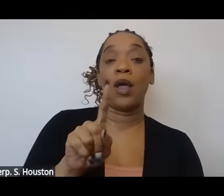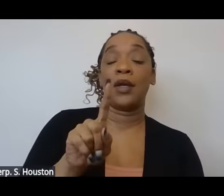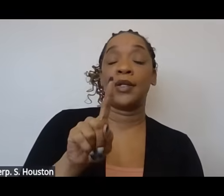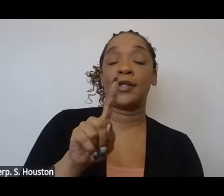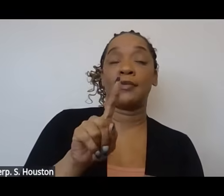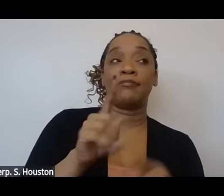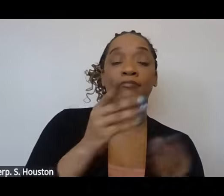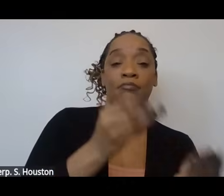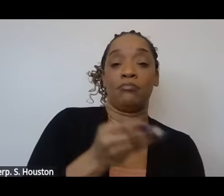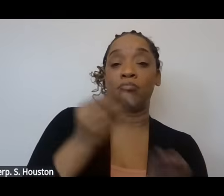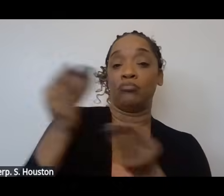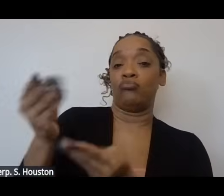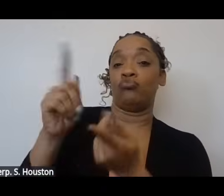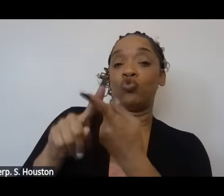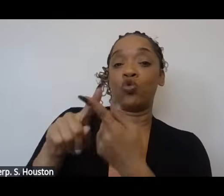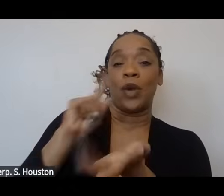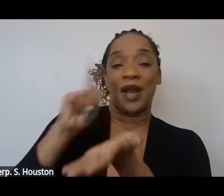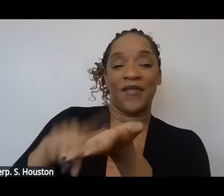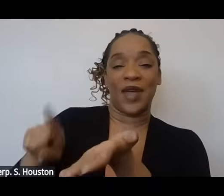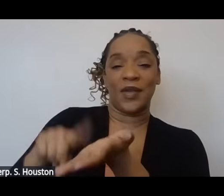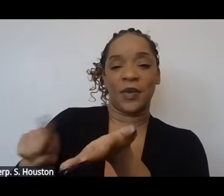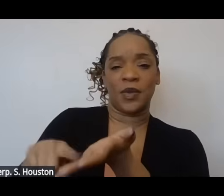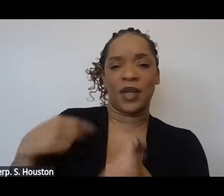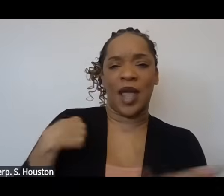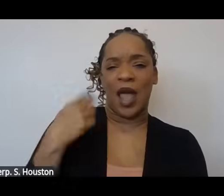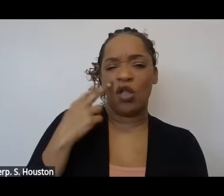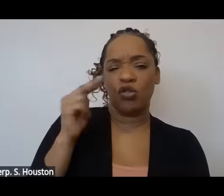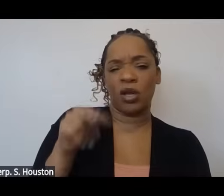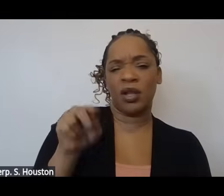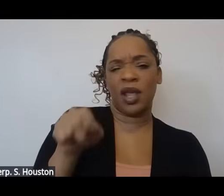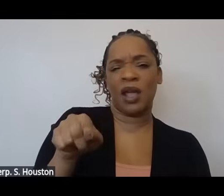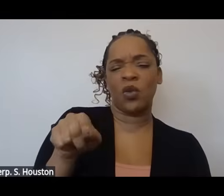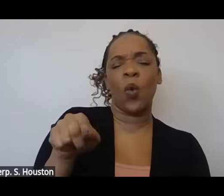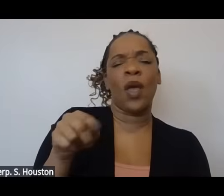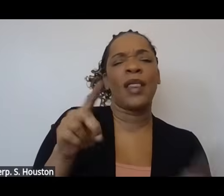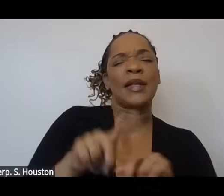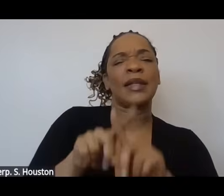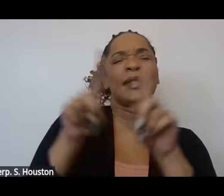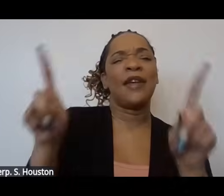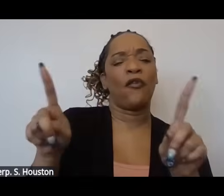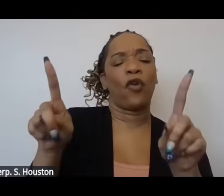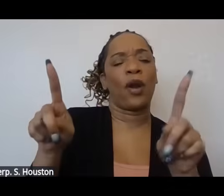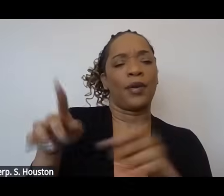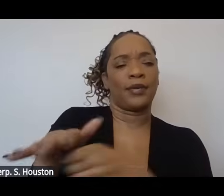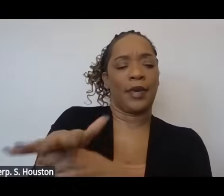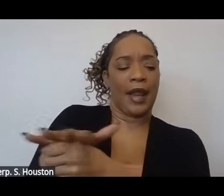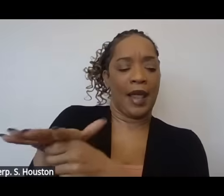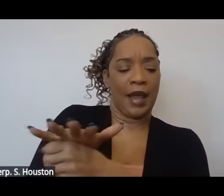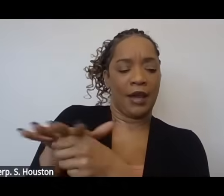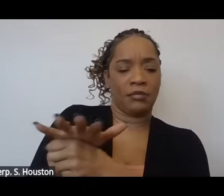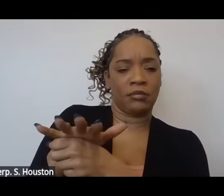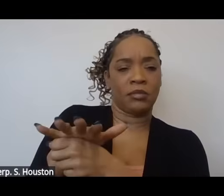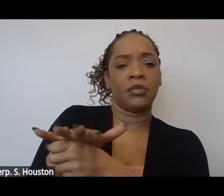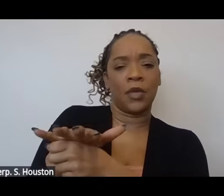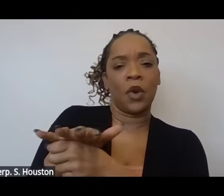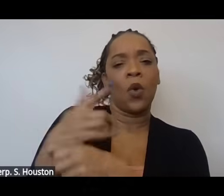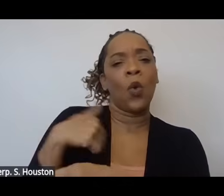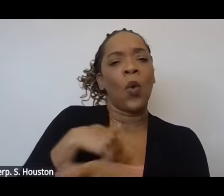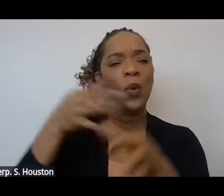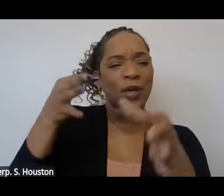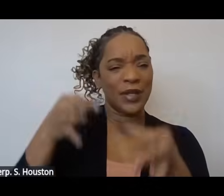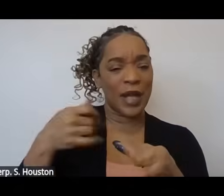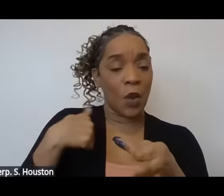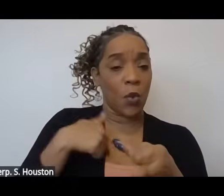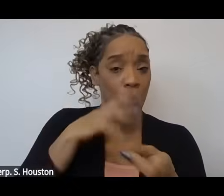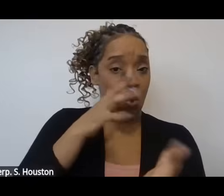I looked at that as a separate lane. I looked at that as a lane that, okay, we've decided we're going to approve this petition.